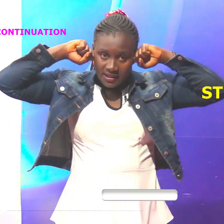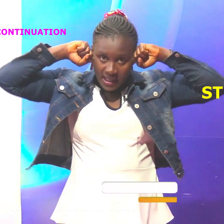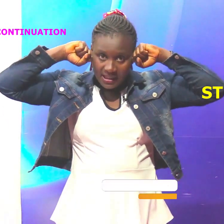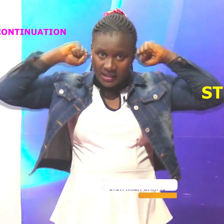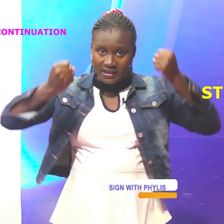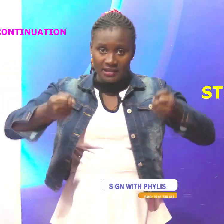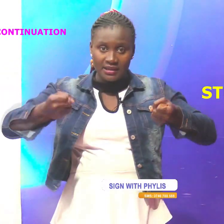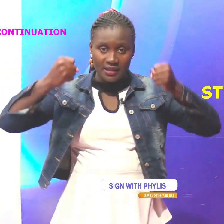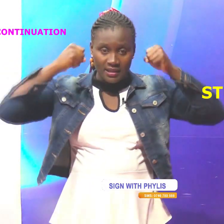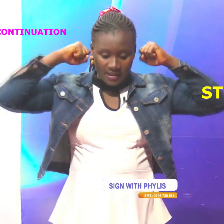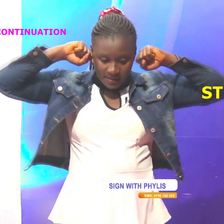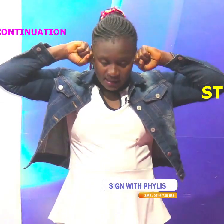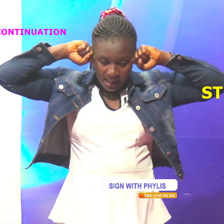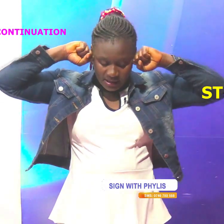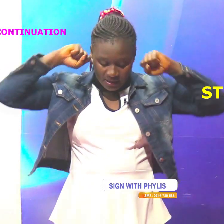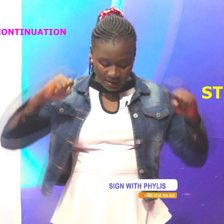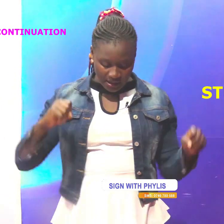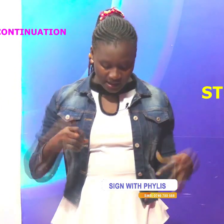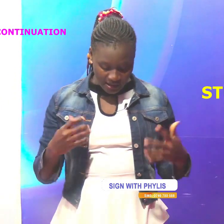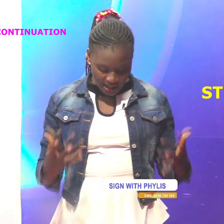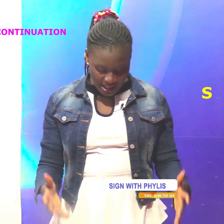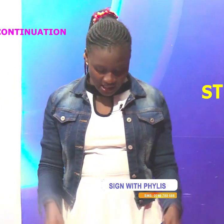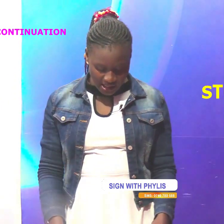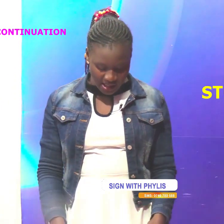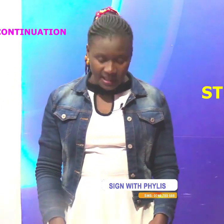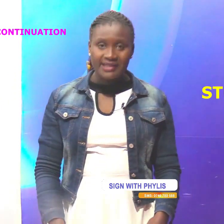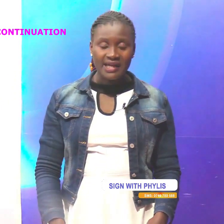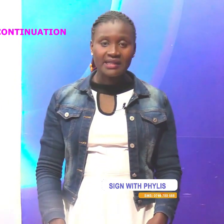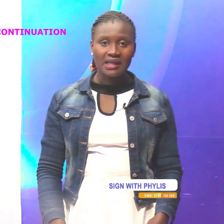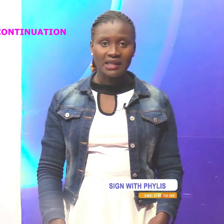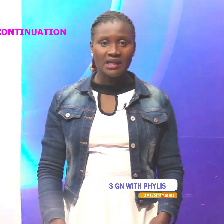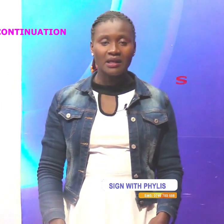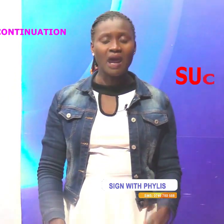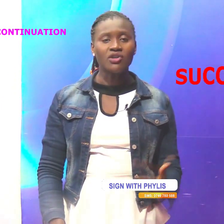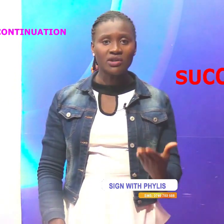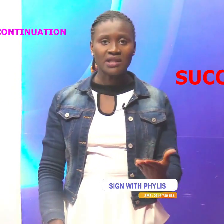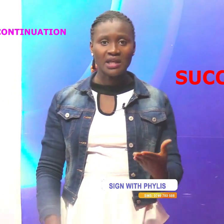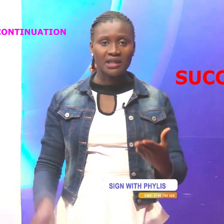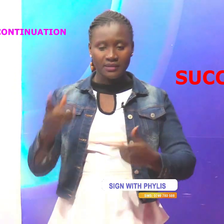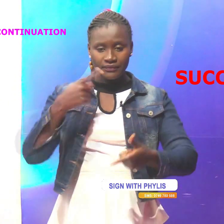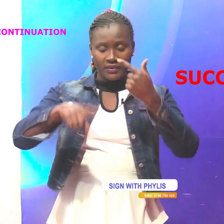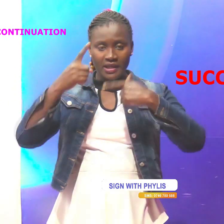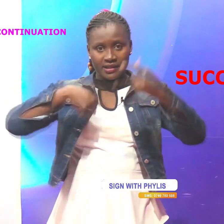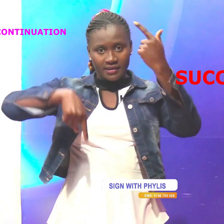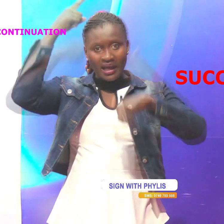Study. Study. And then succeed. How do we sign it? Succeed.